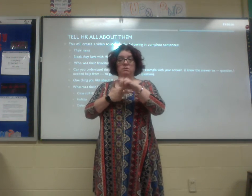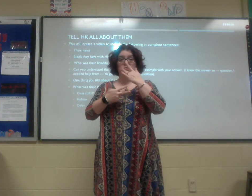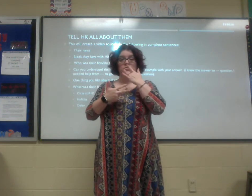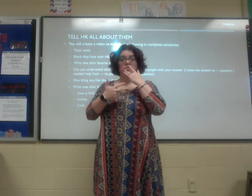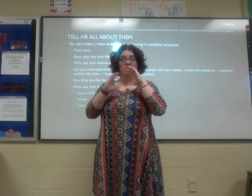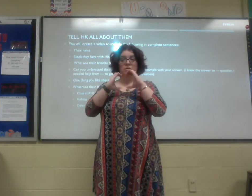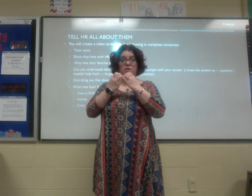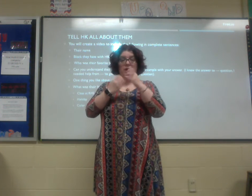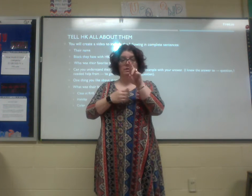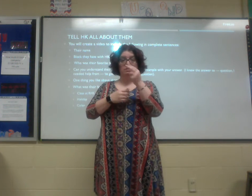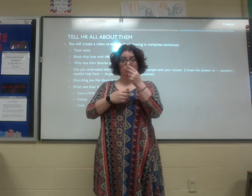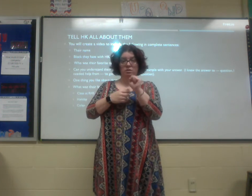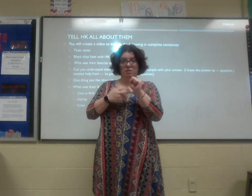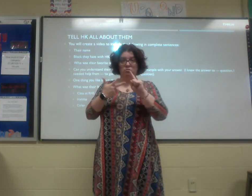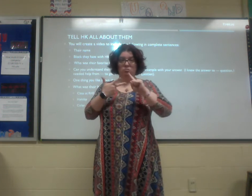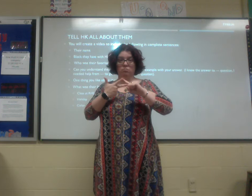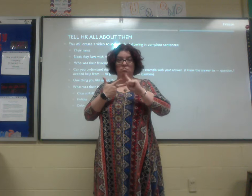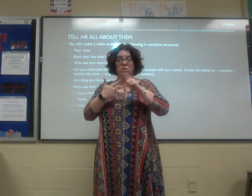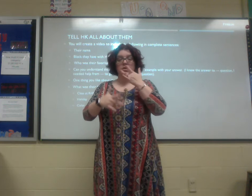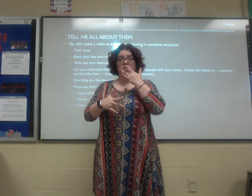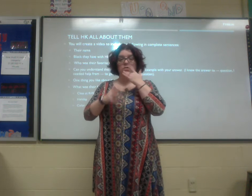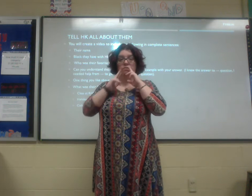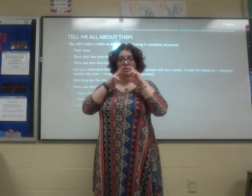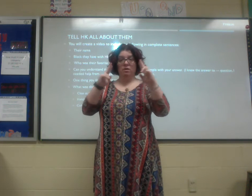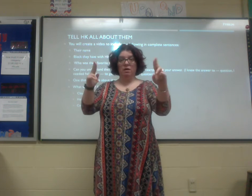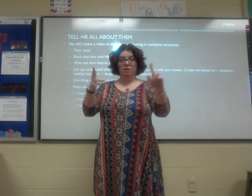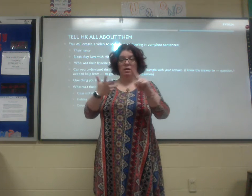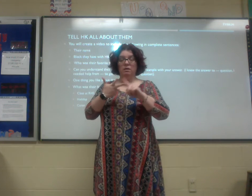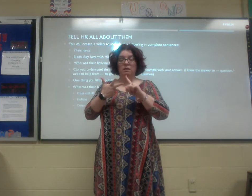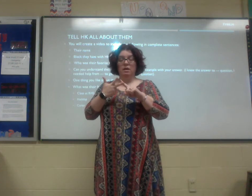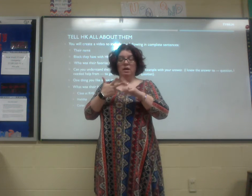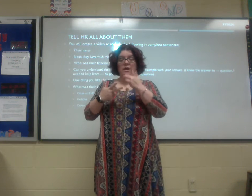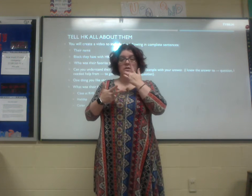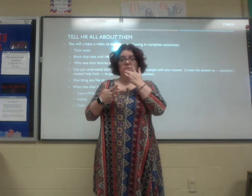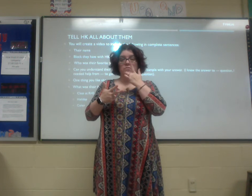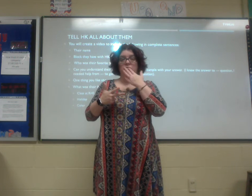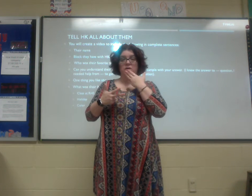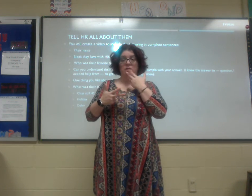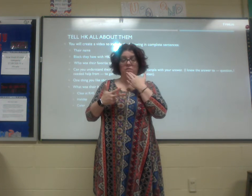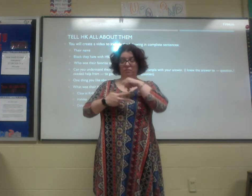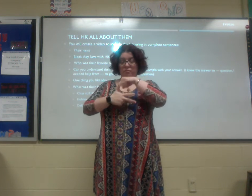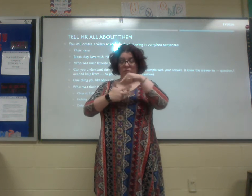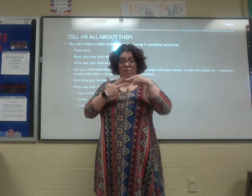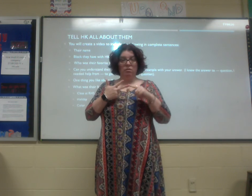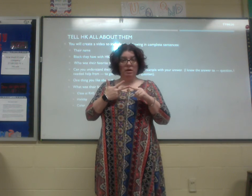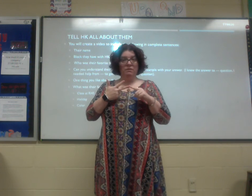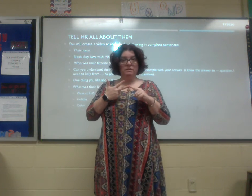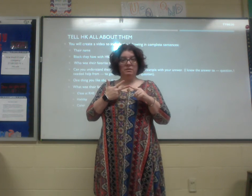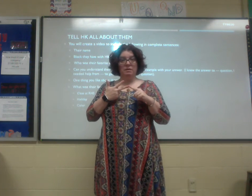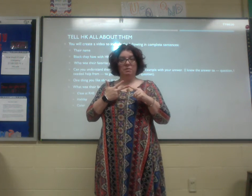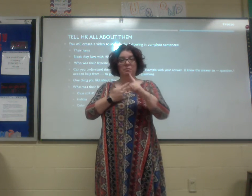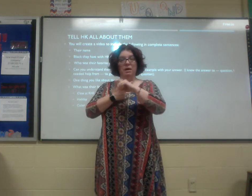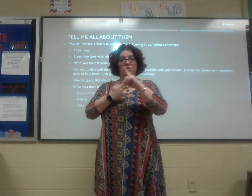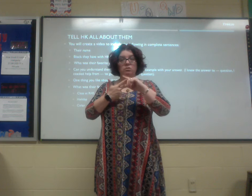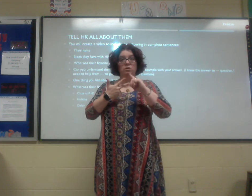their favorite class at Ross High School, their favorite holiday, and their favorite color. If it's the same pen pal, you can do